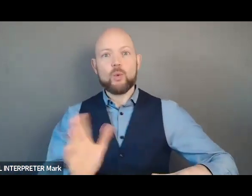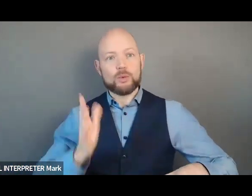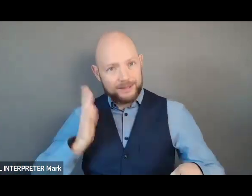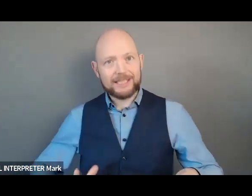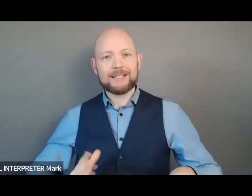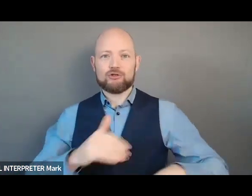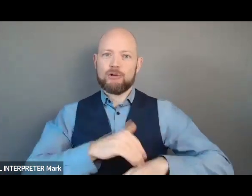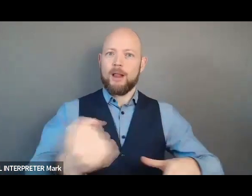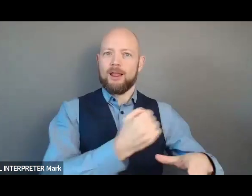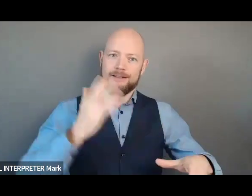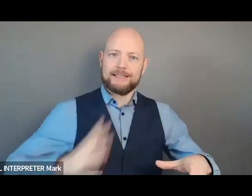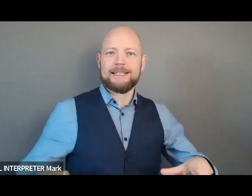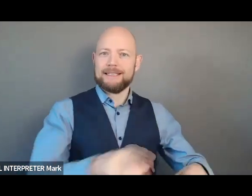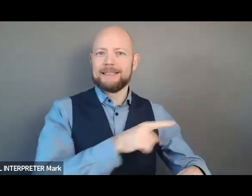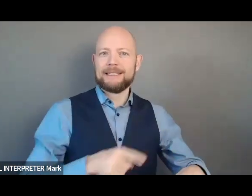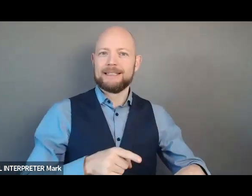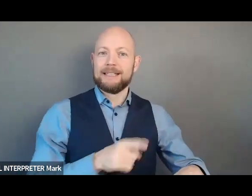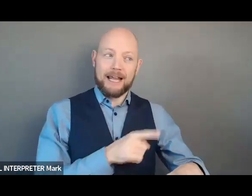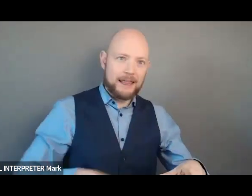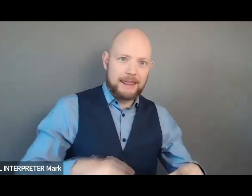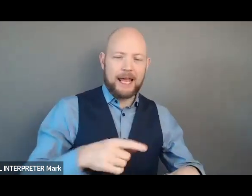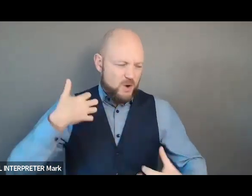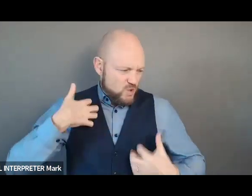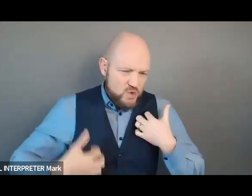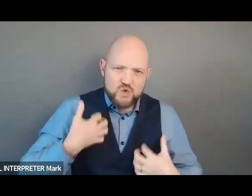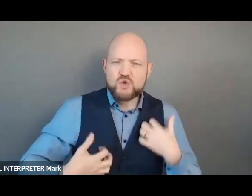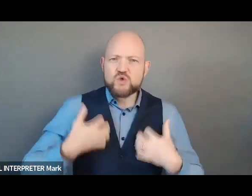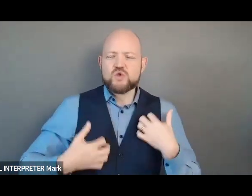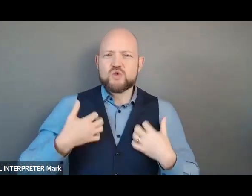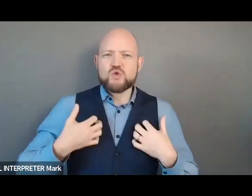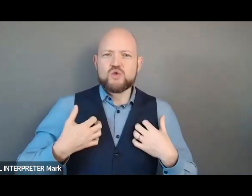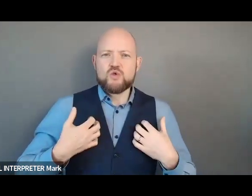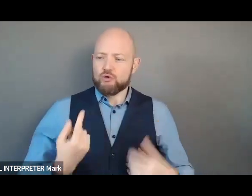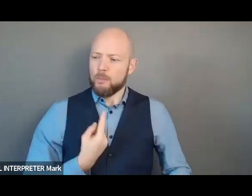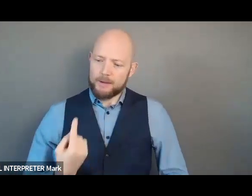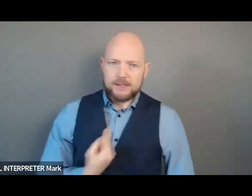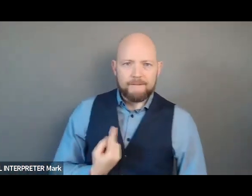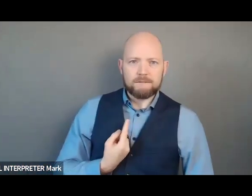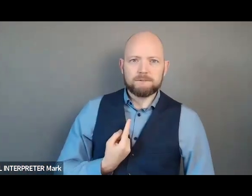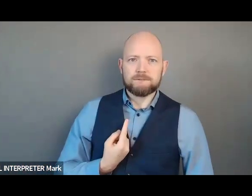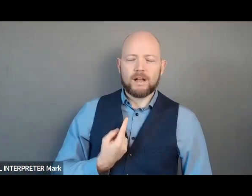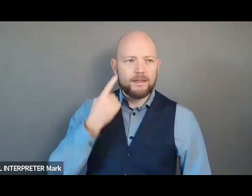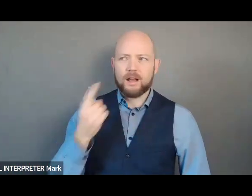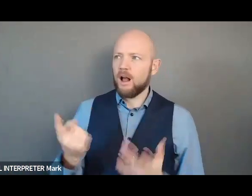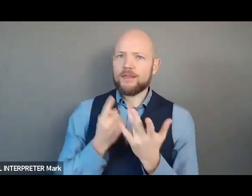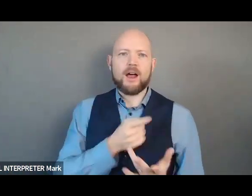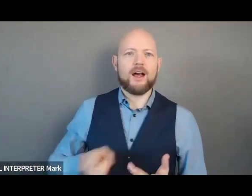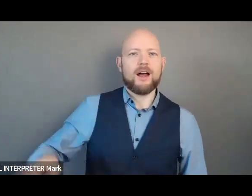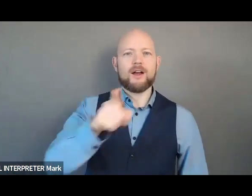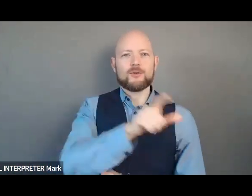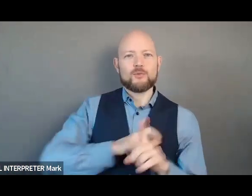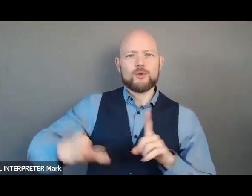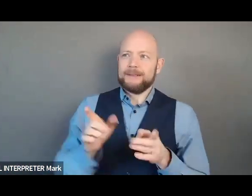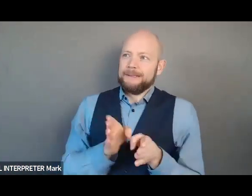are desperately invested in this. We usually are not just talking about our stuff. We are talking about our communities. We